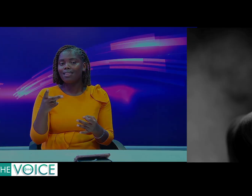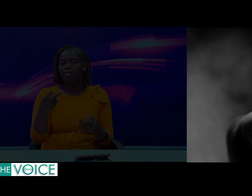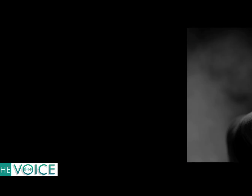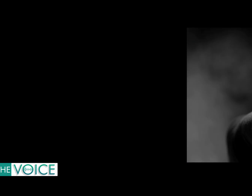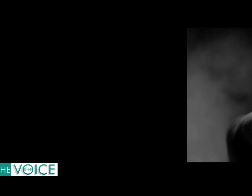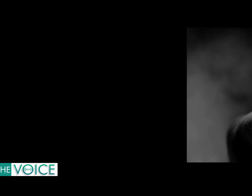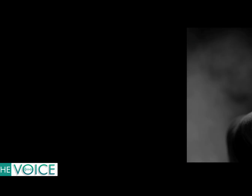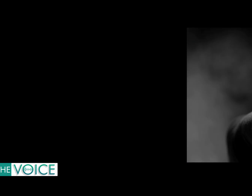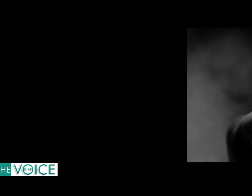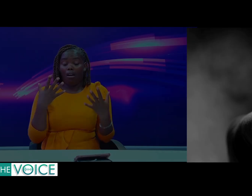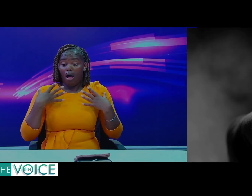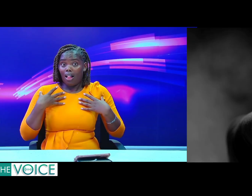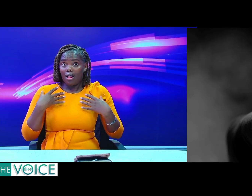to.